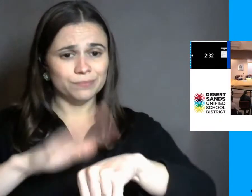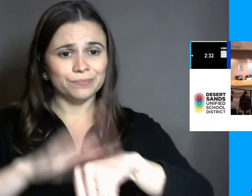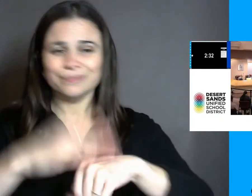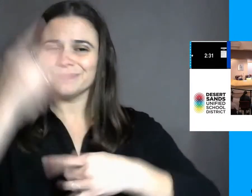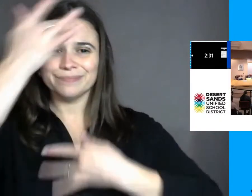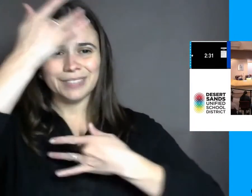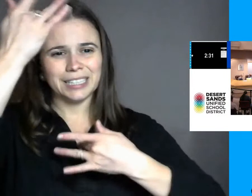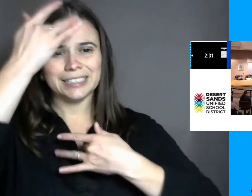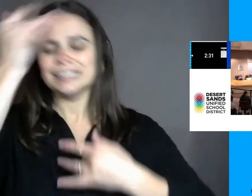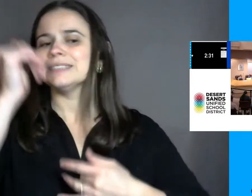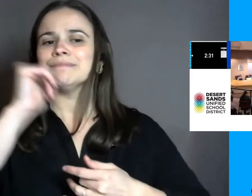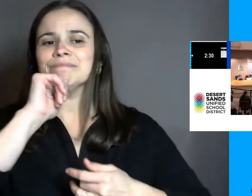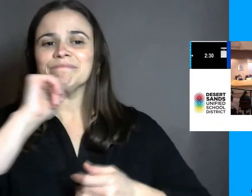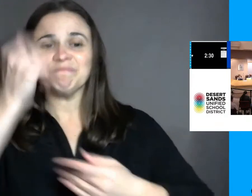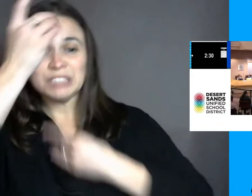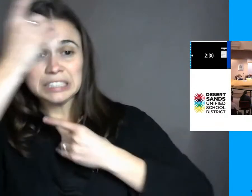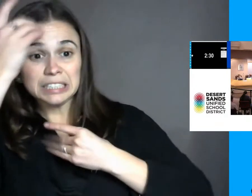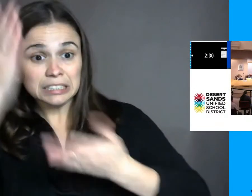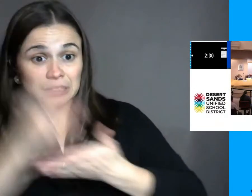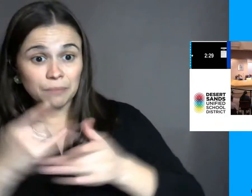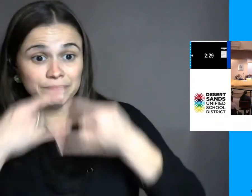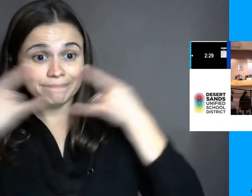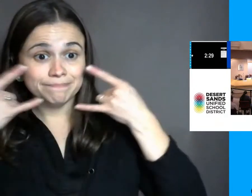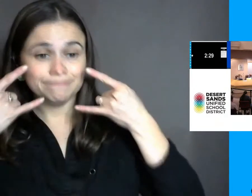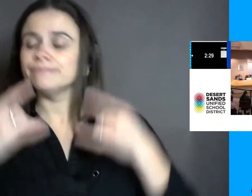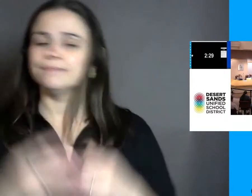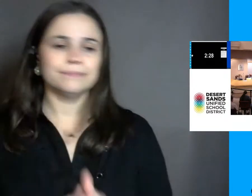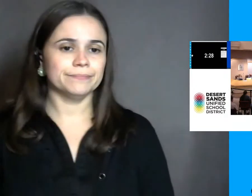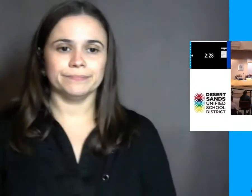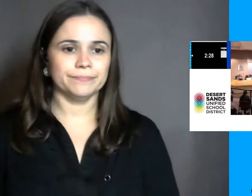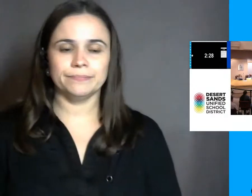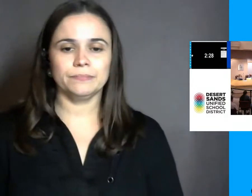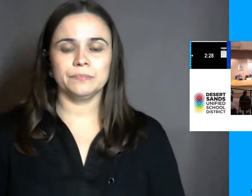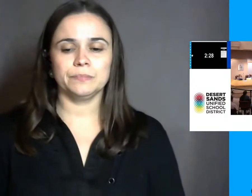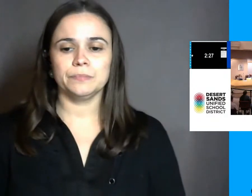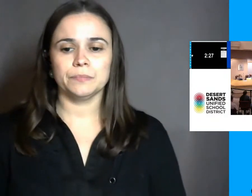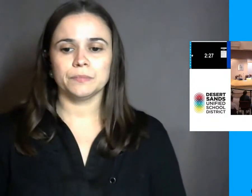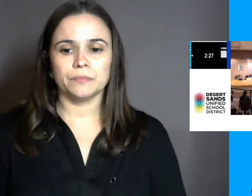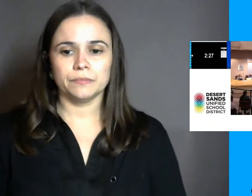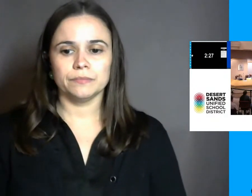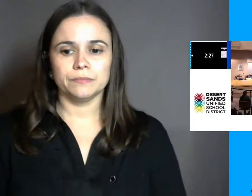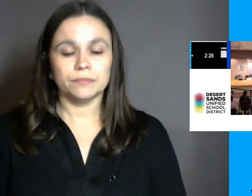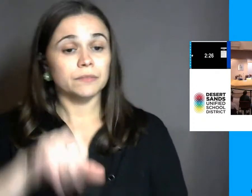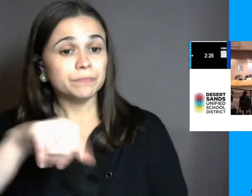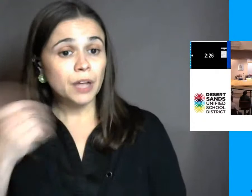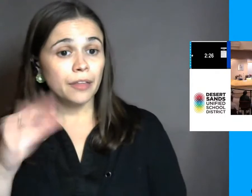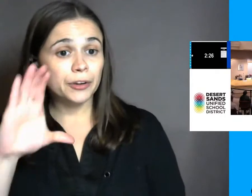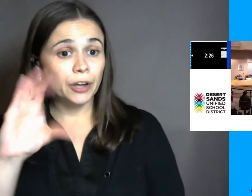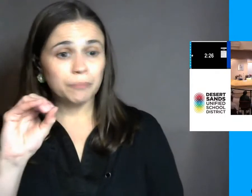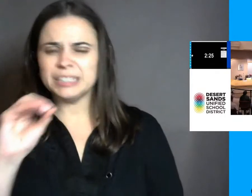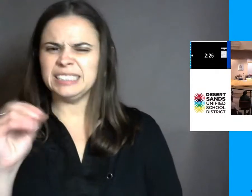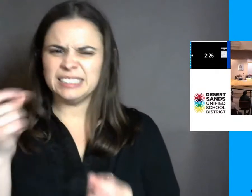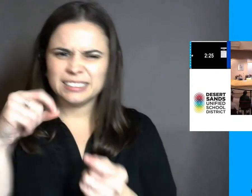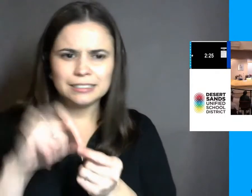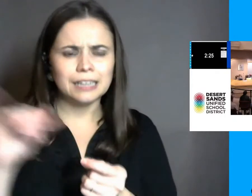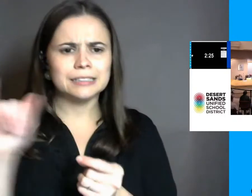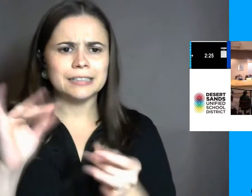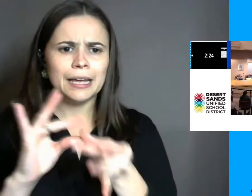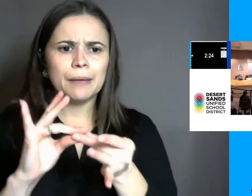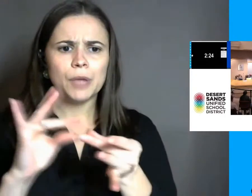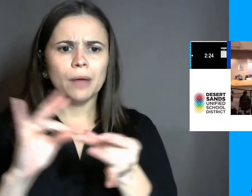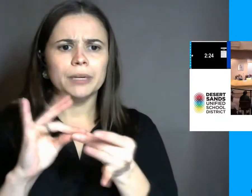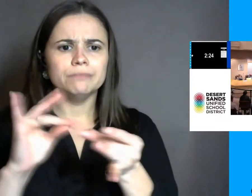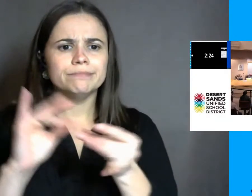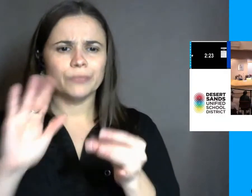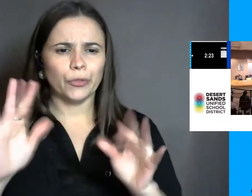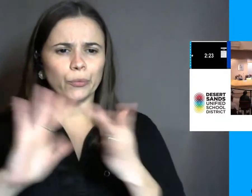illness or disease, while 2 of the companies had the same statement posted on their website. One company never even responded